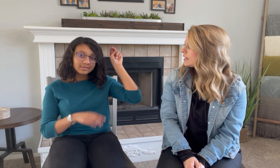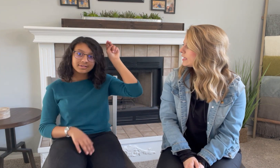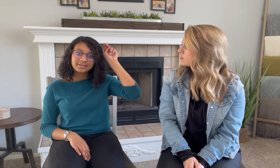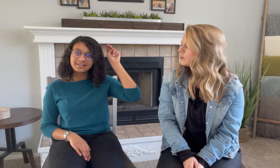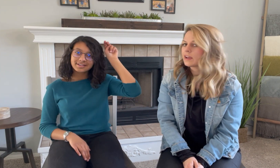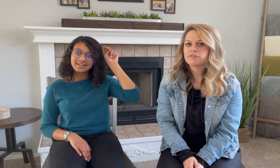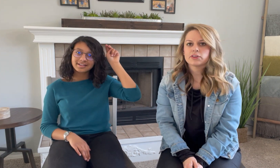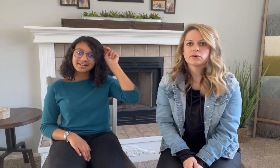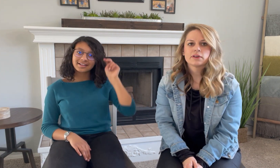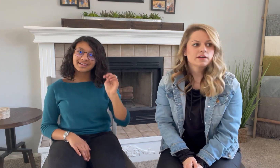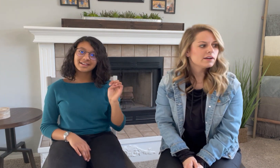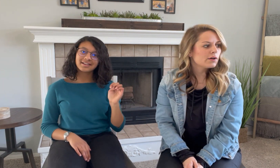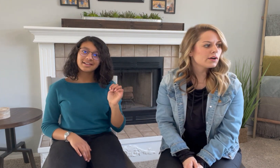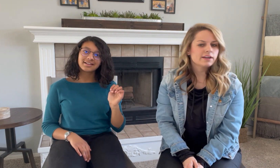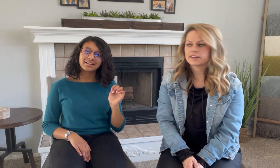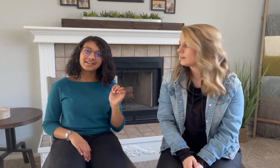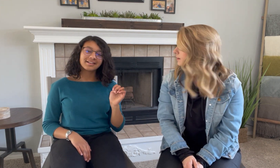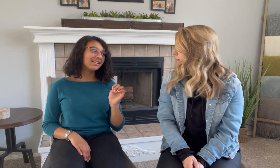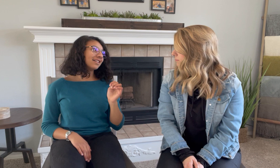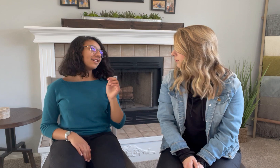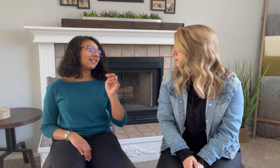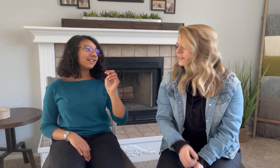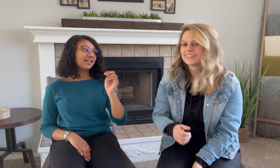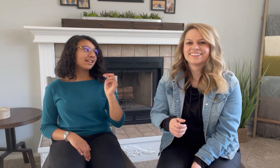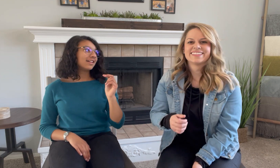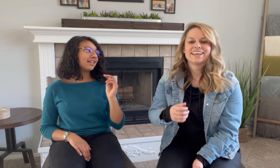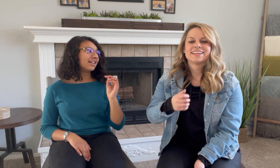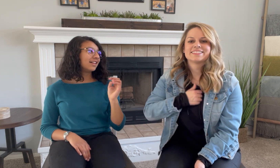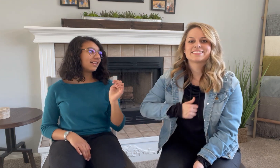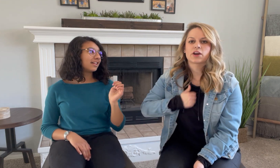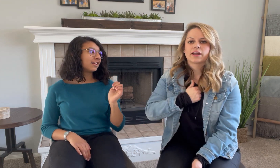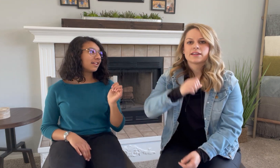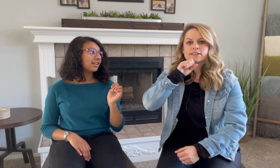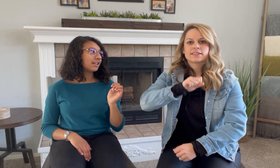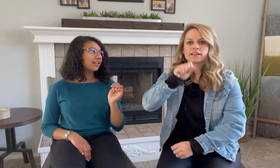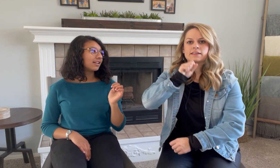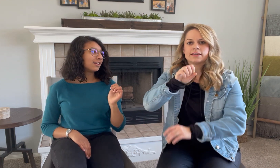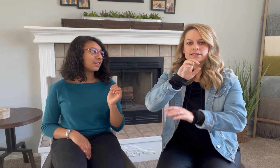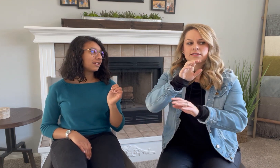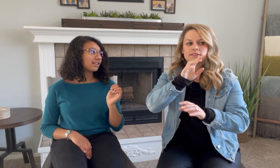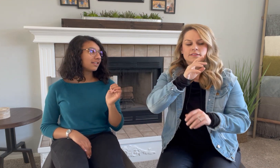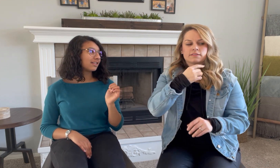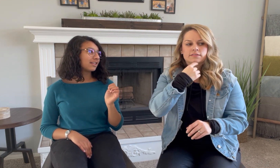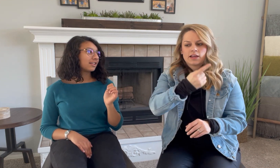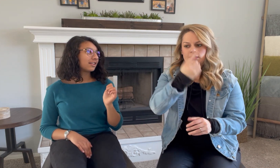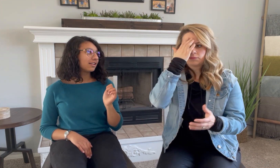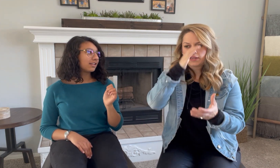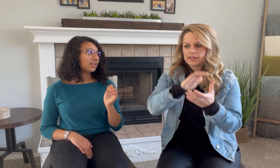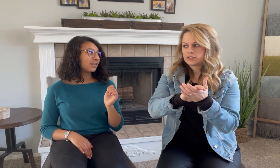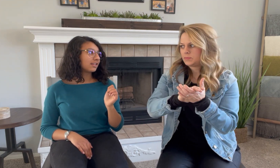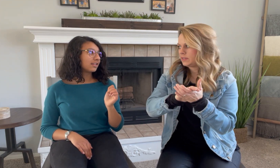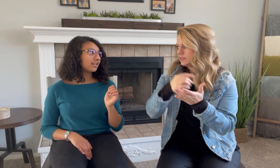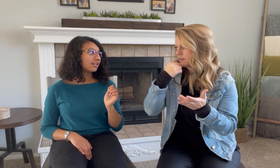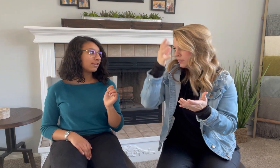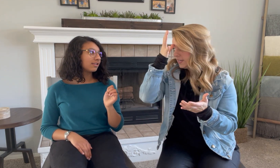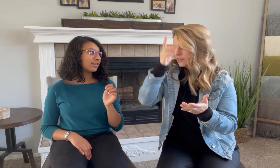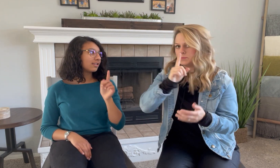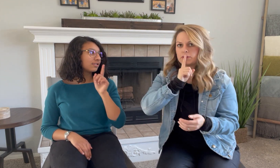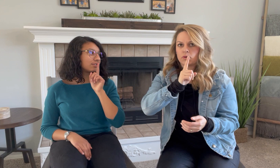it either nephew or nephew. Sorry, Selah is telling dad to be